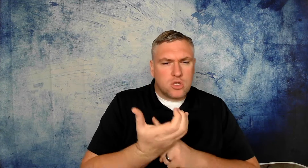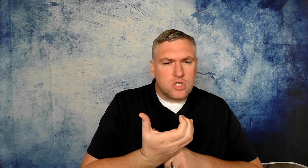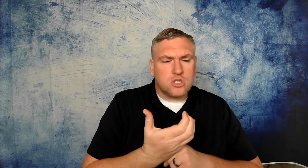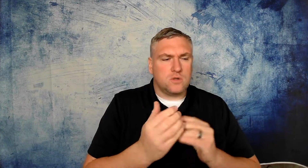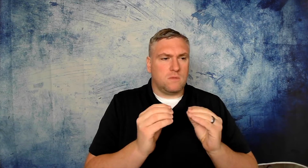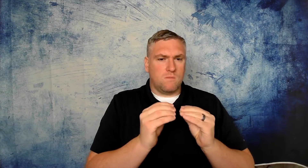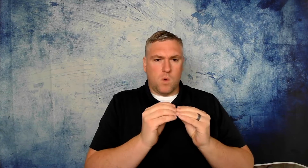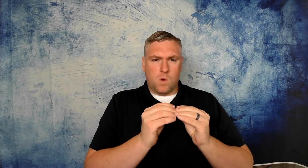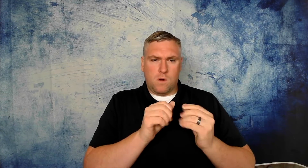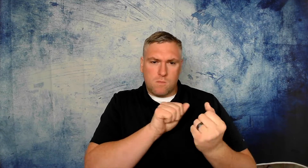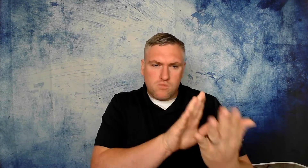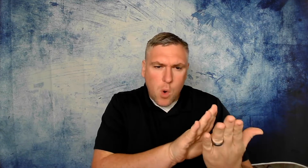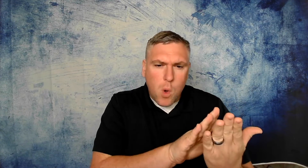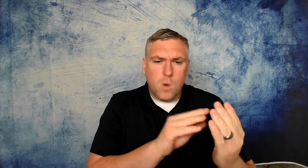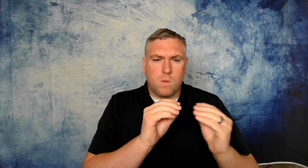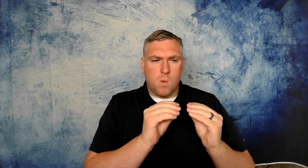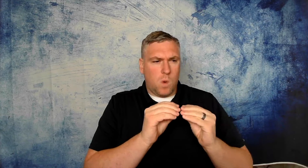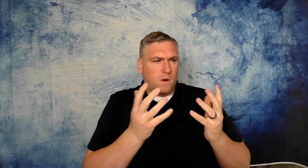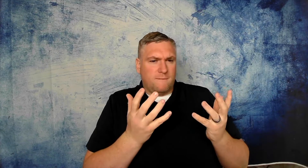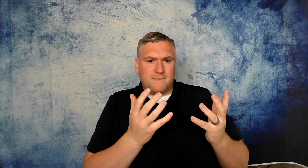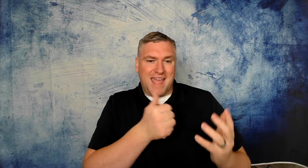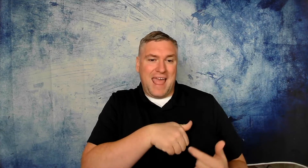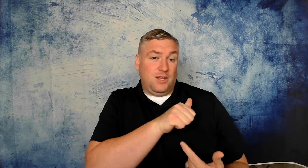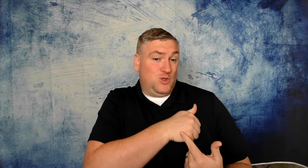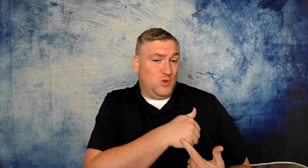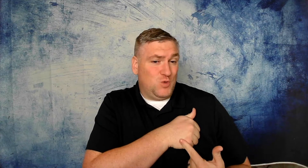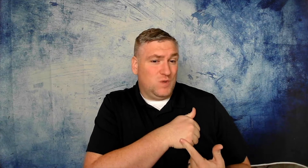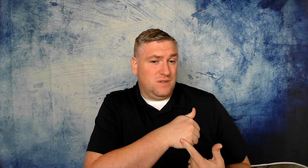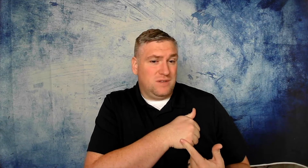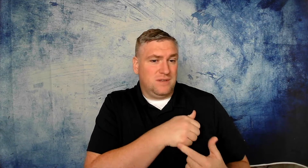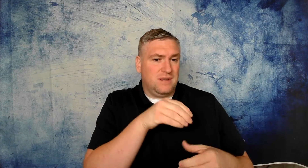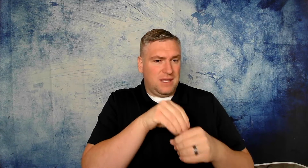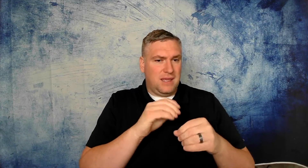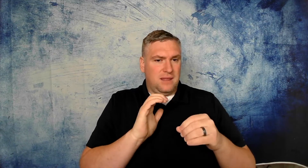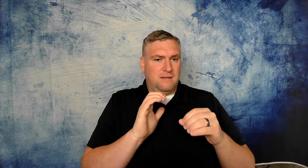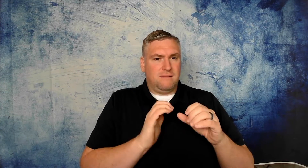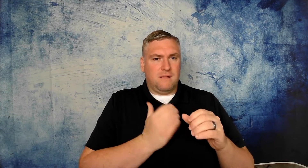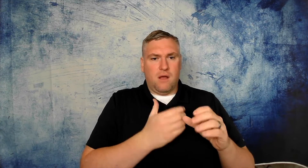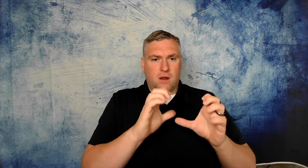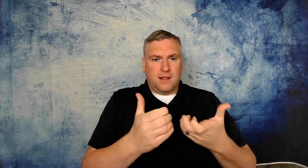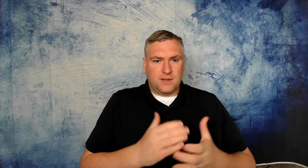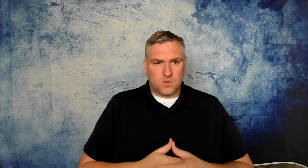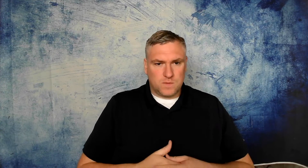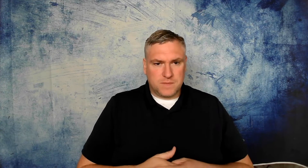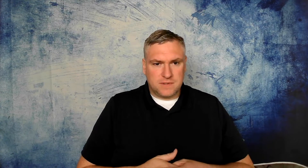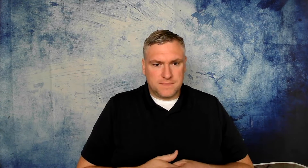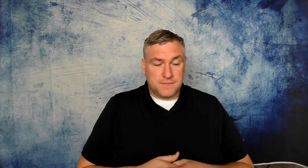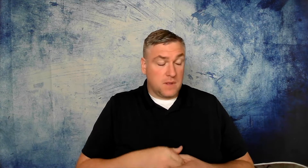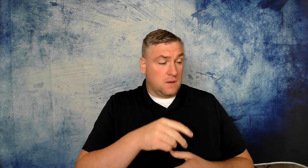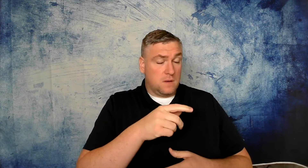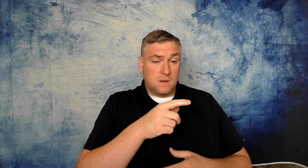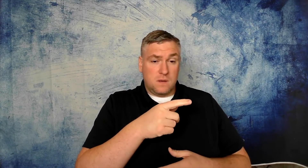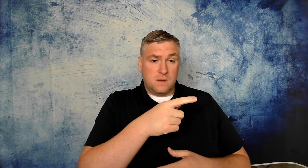a culture, more of an approach or an attitude in our classrooms.